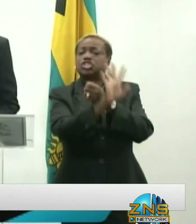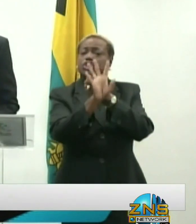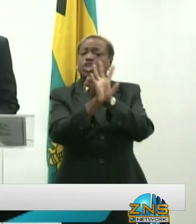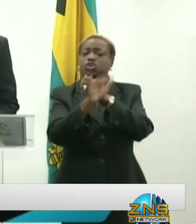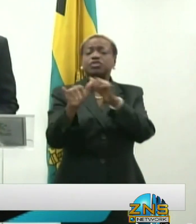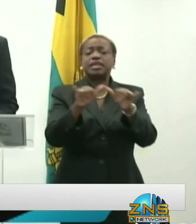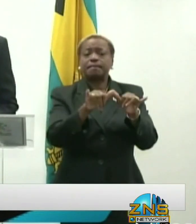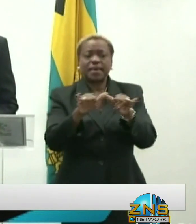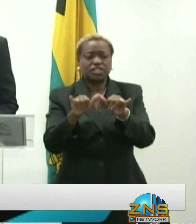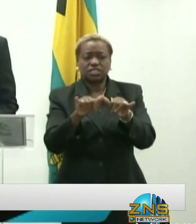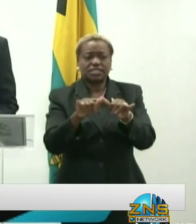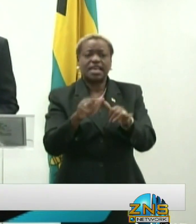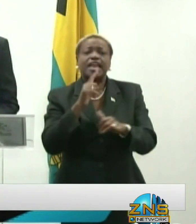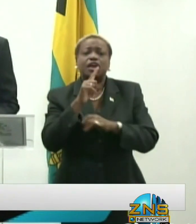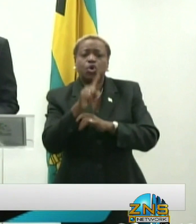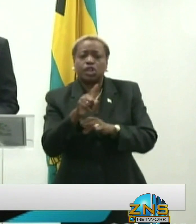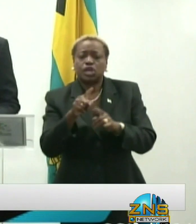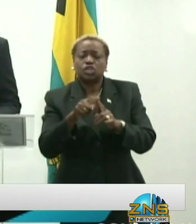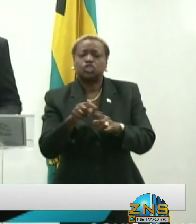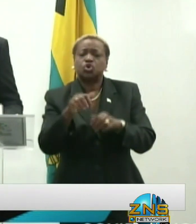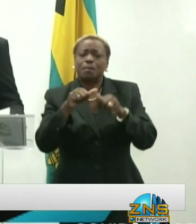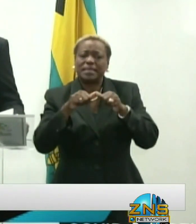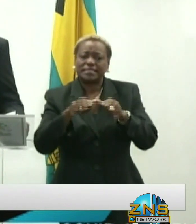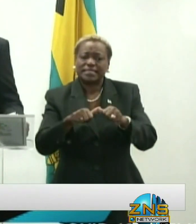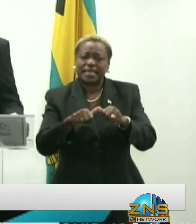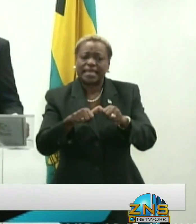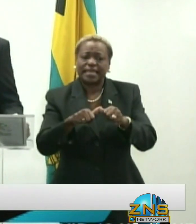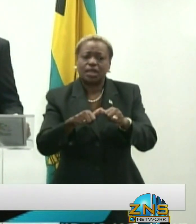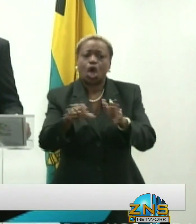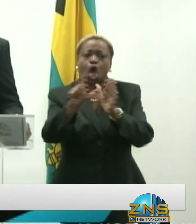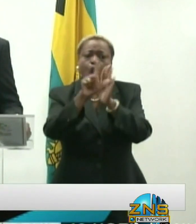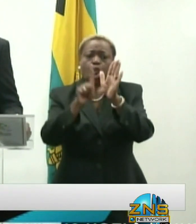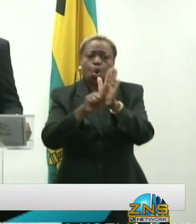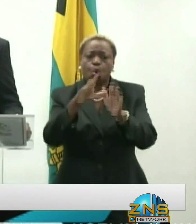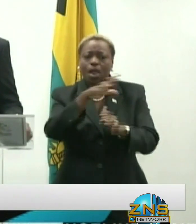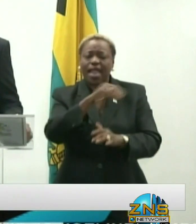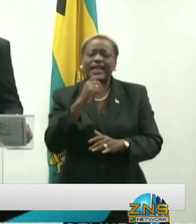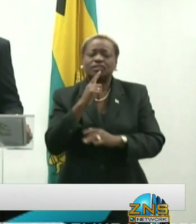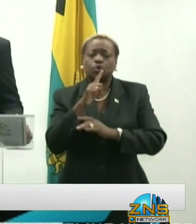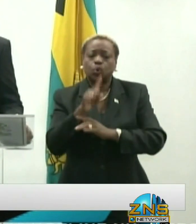measures in order to maintain necessary law and order.